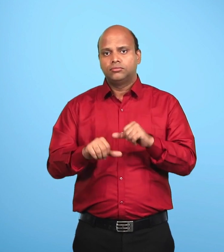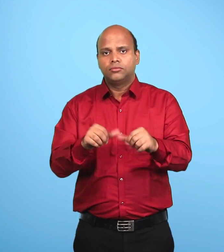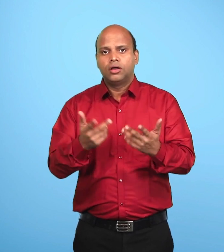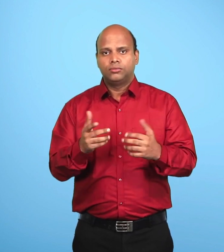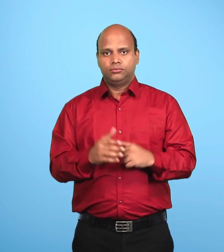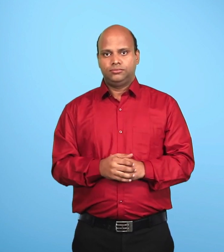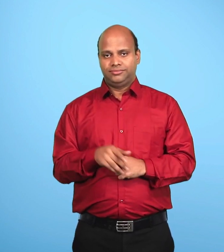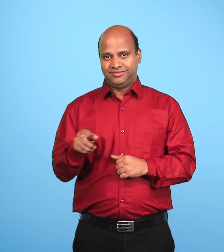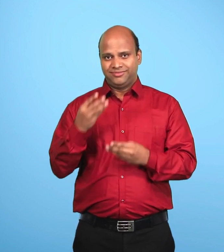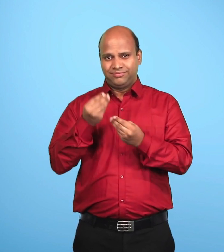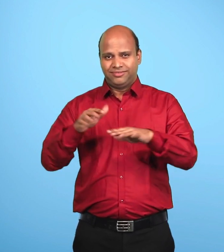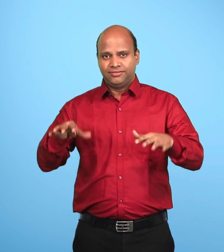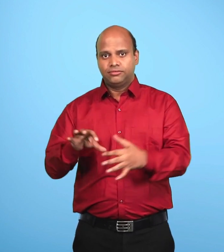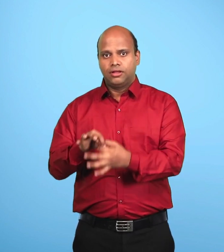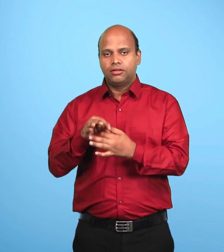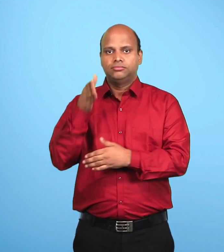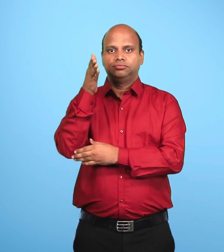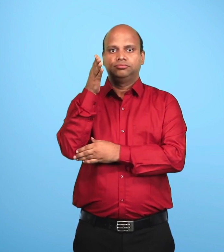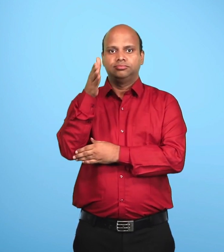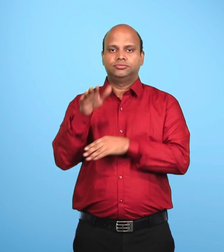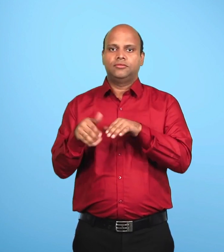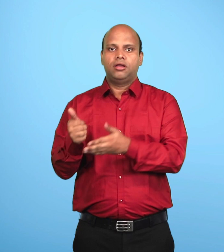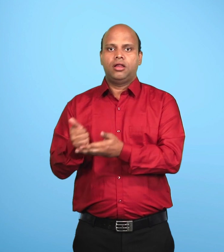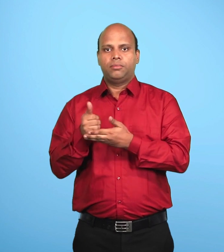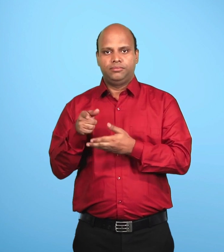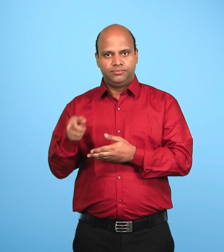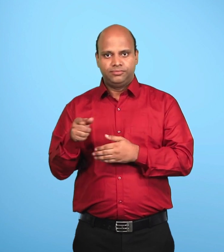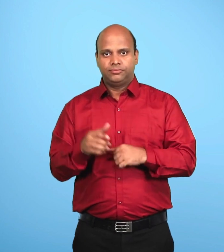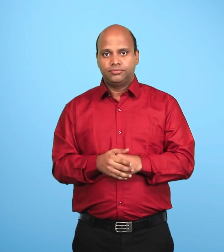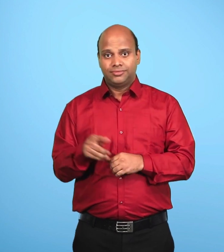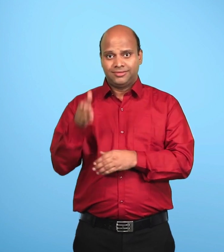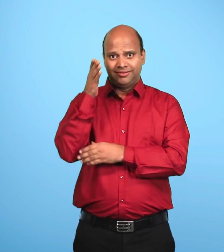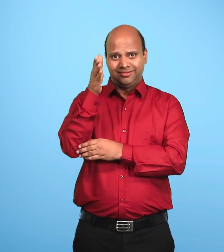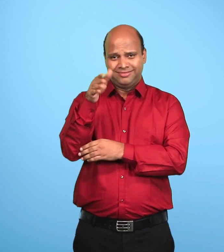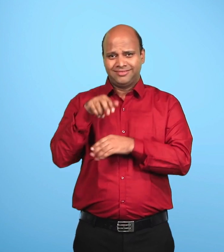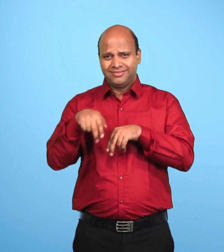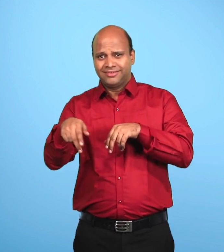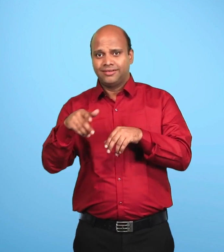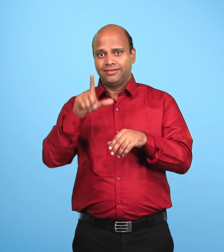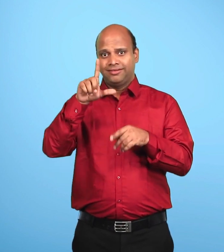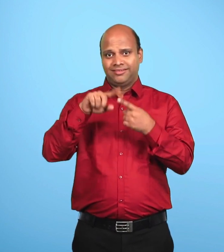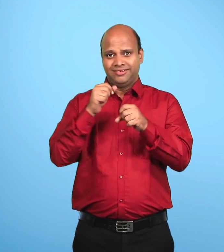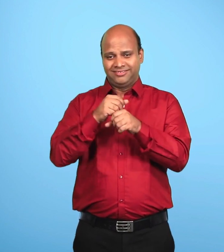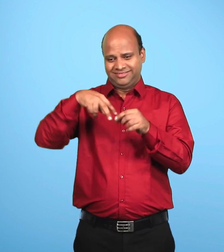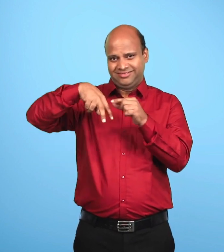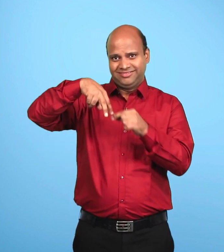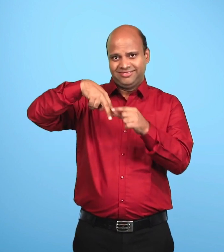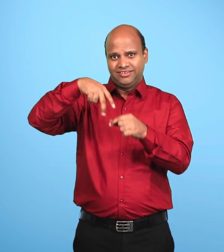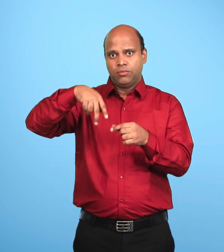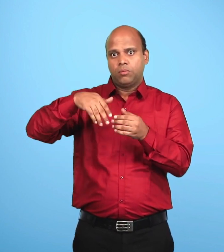fish. The body structure of a camel helps it to survive in desert conditions. Camels have long